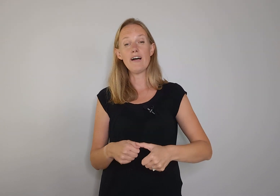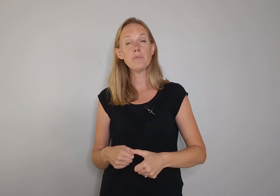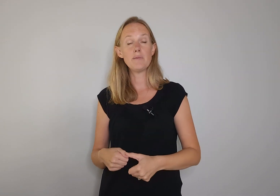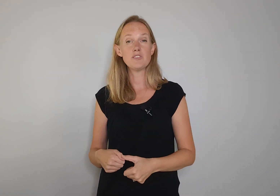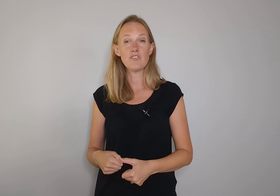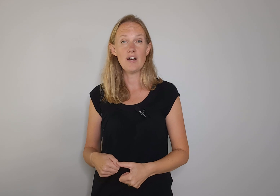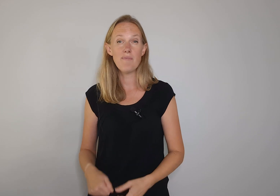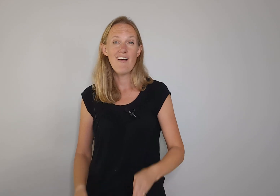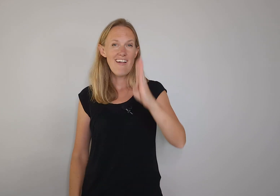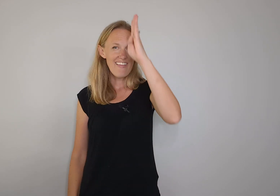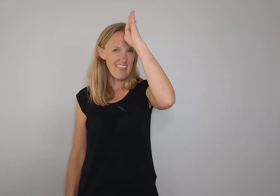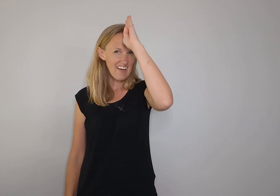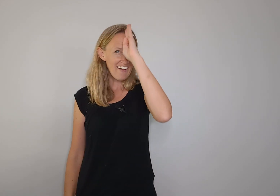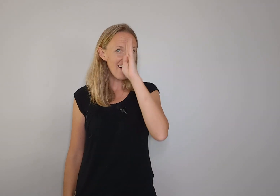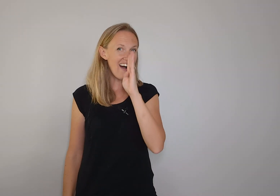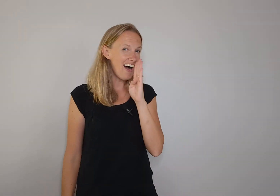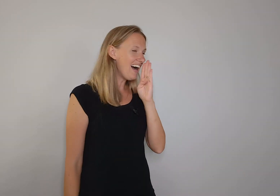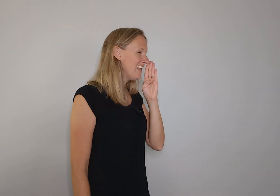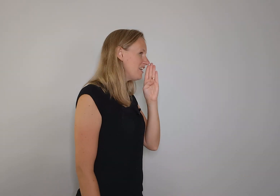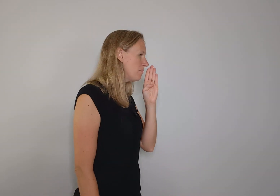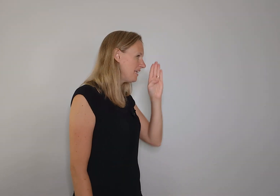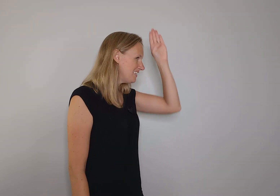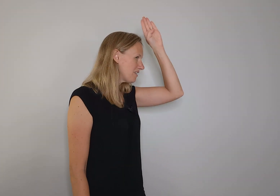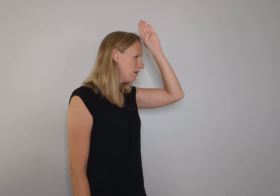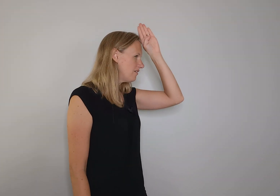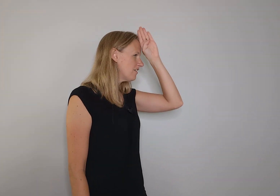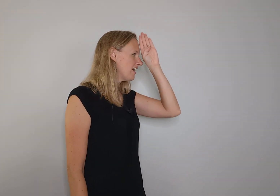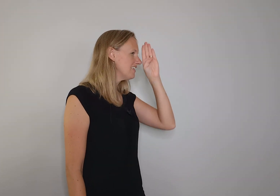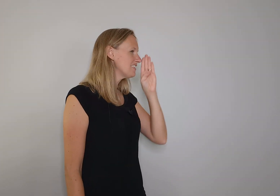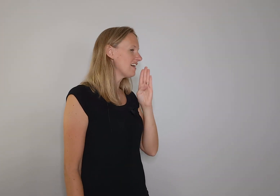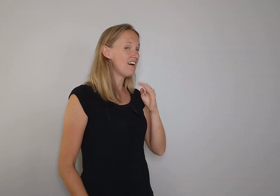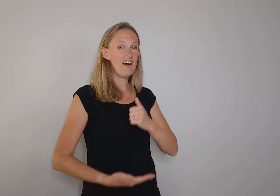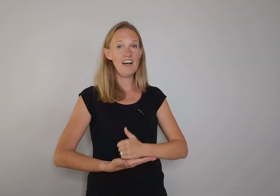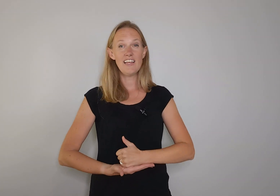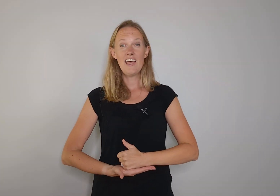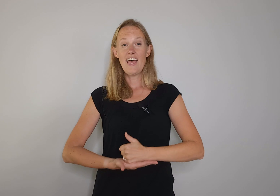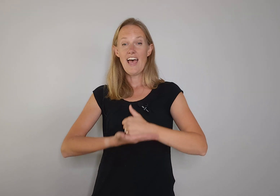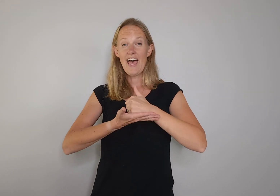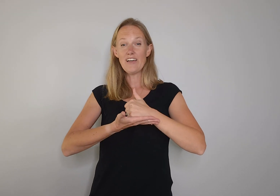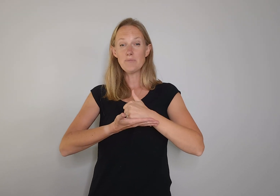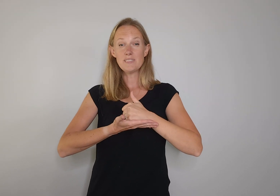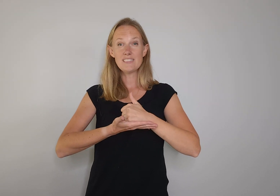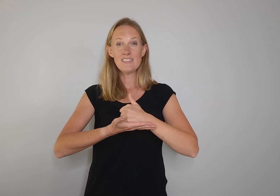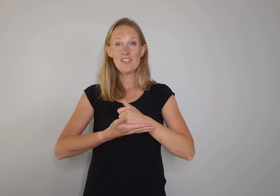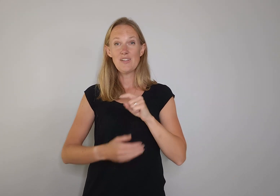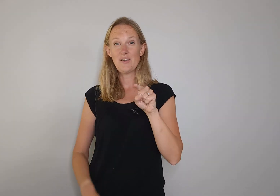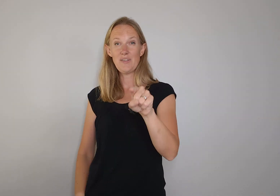help comes from, that God, a bead down the middle of our face, that God helps